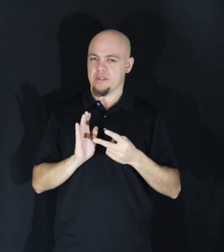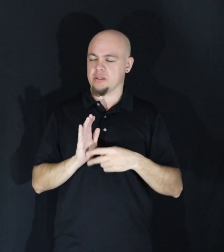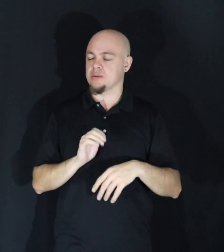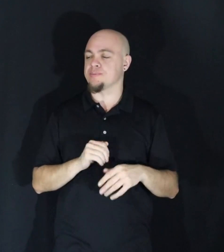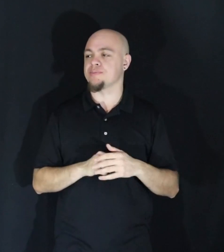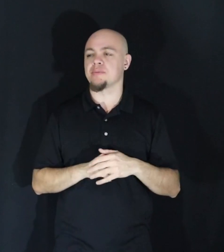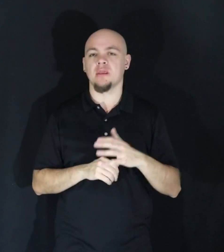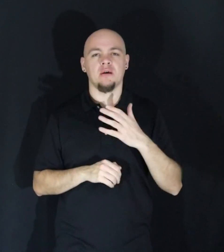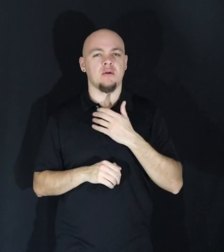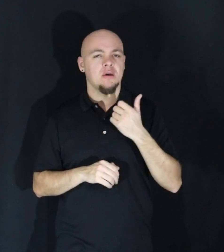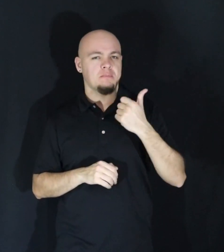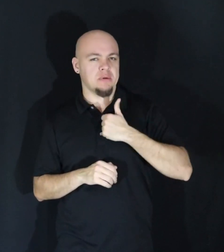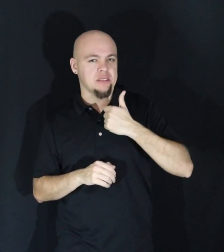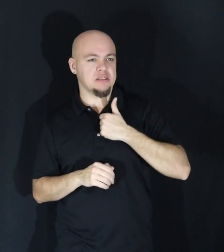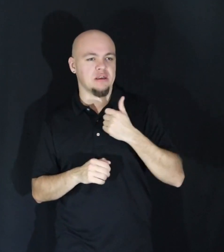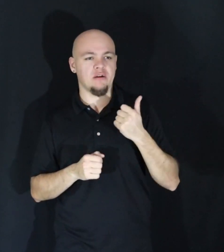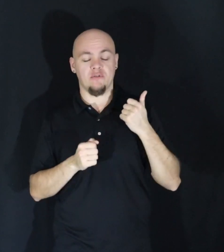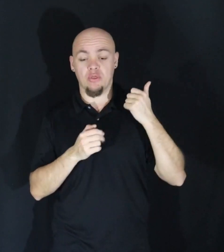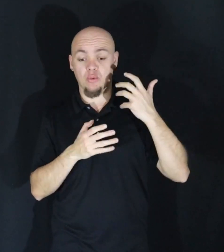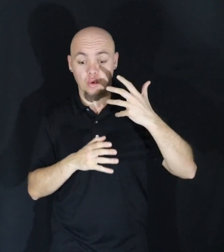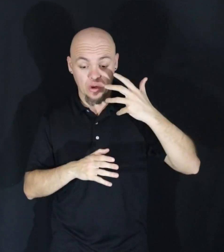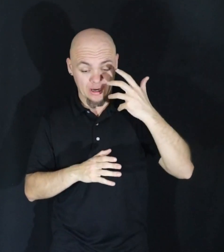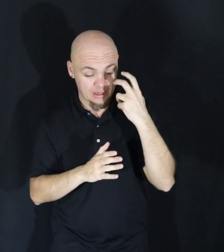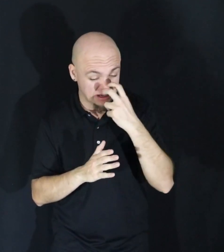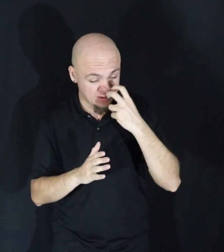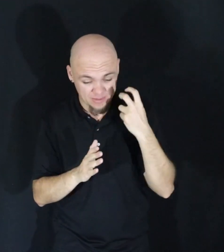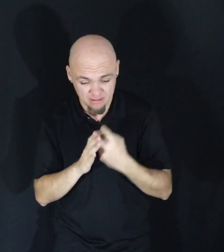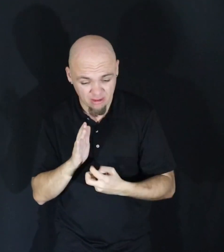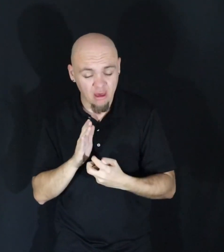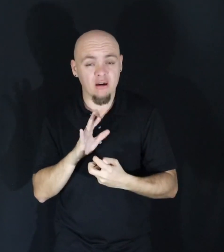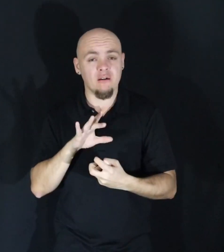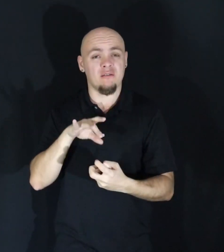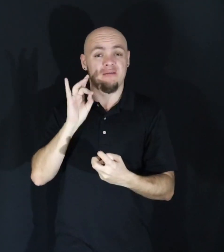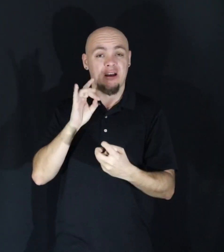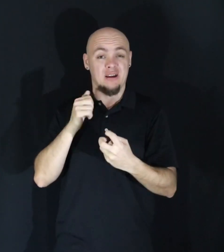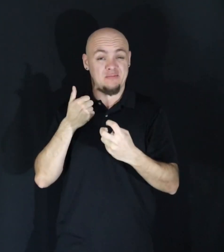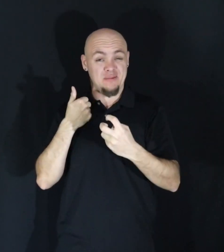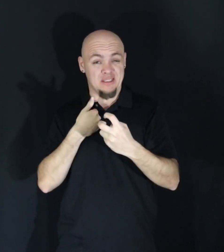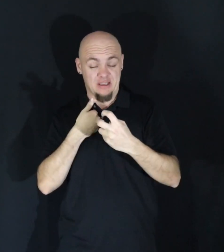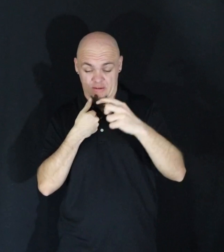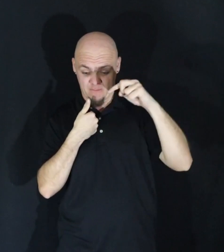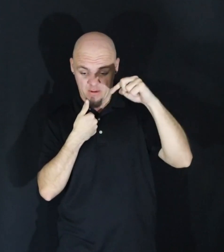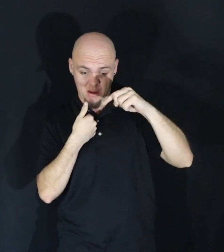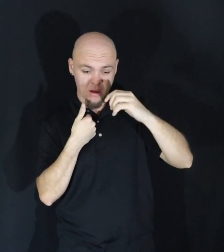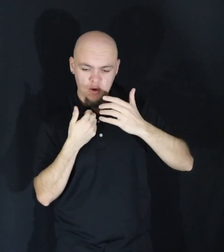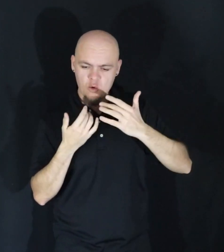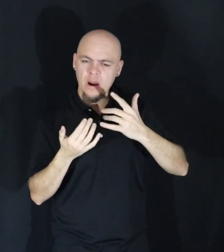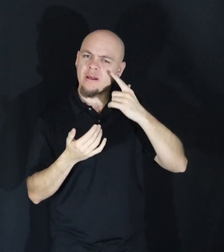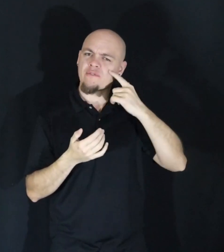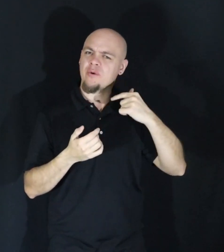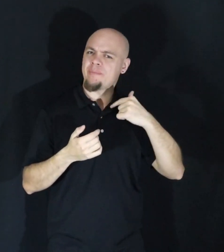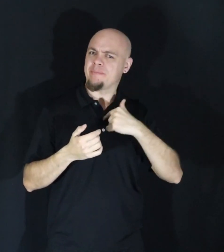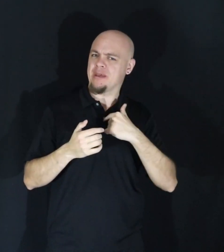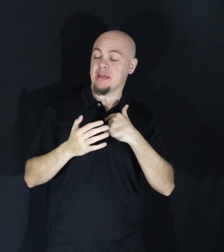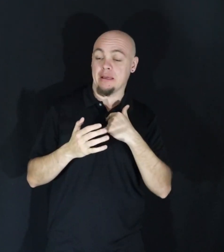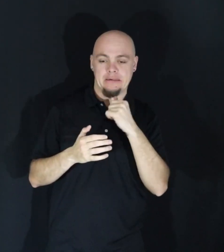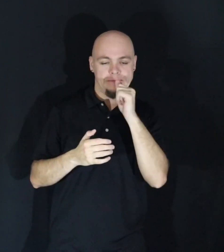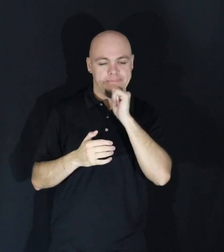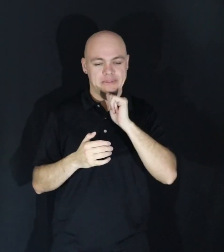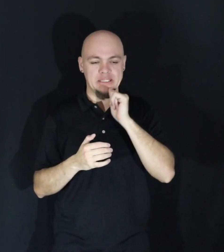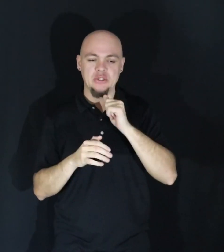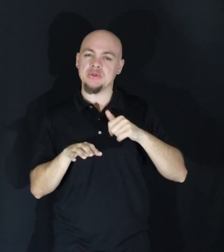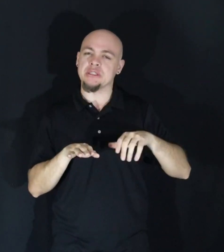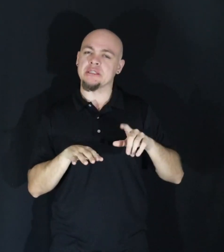I threw myself into myself to find myself, and I found myself awaiting me, impatiently with